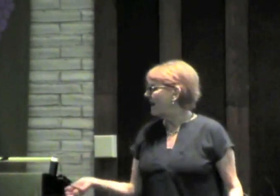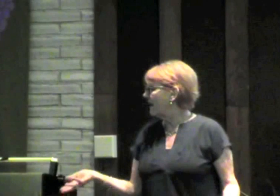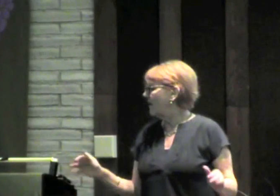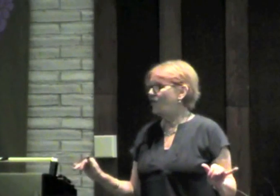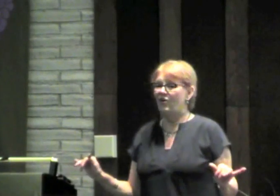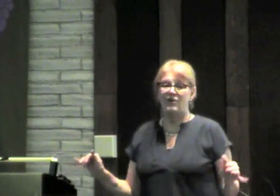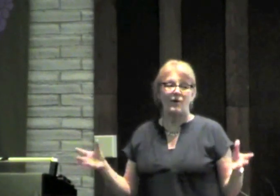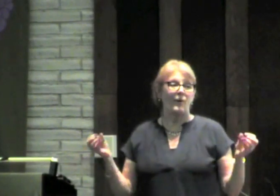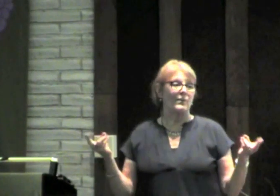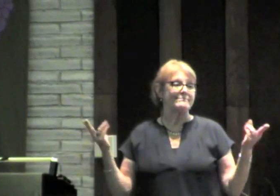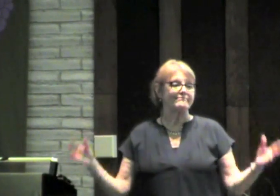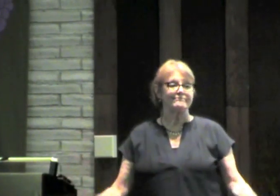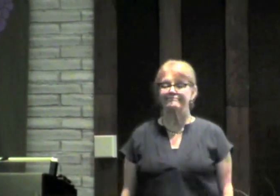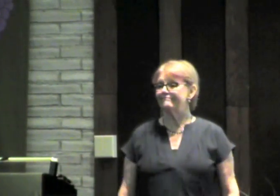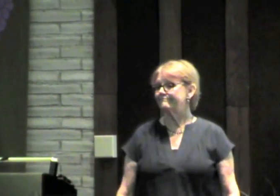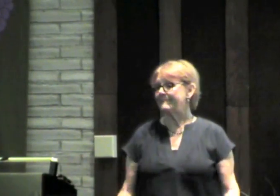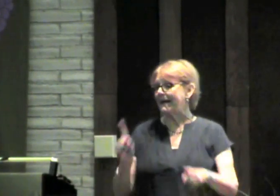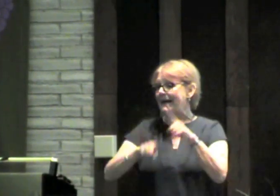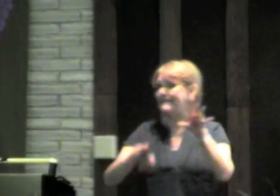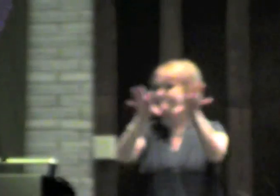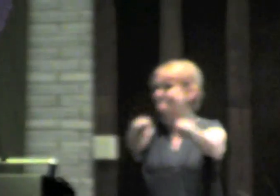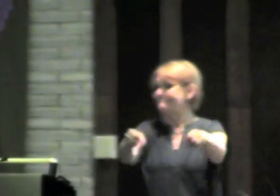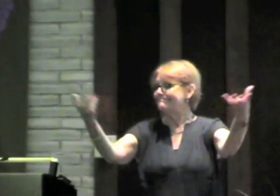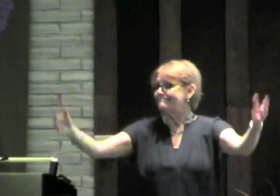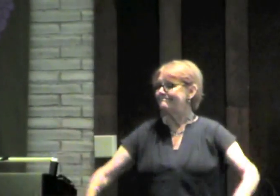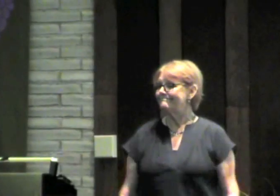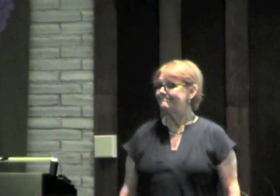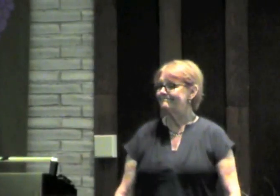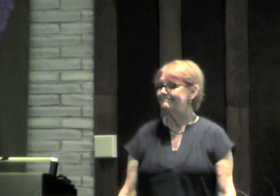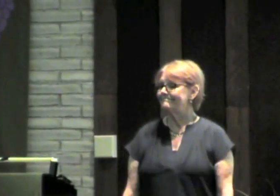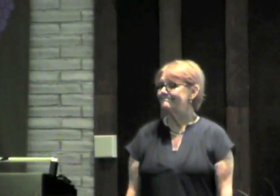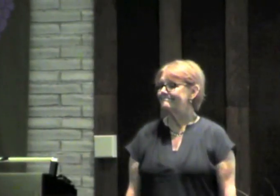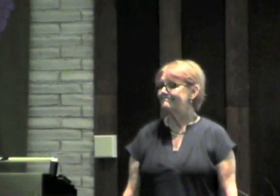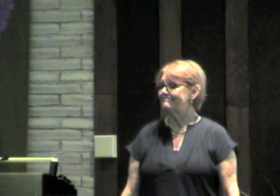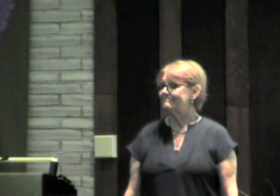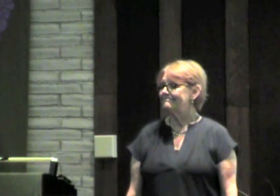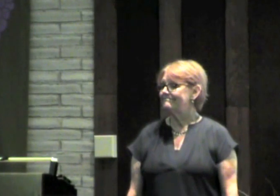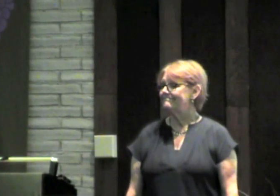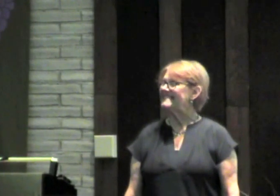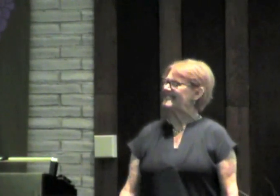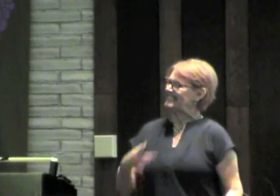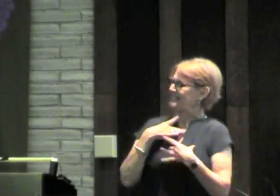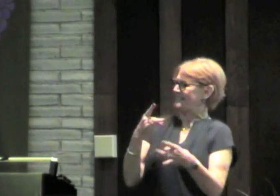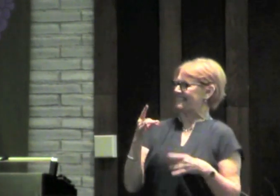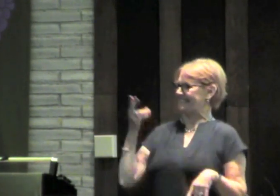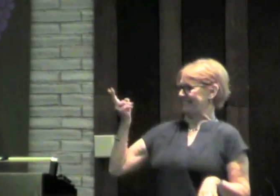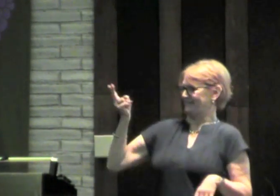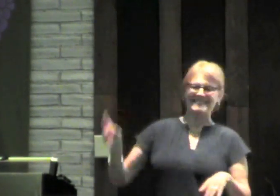and so they were able to tell the story. And so by the time the Romans got there weren't any